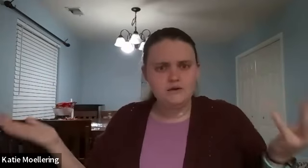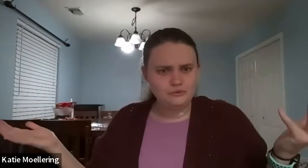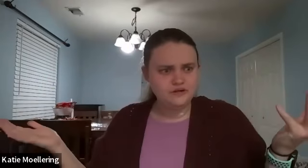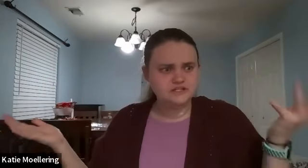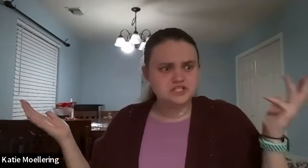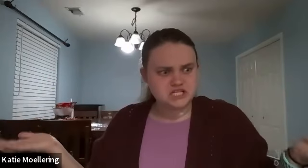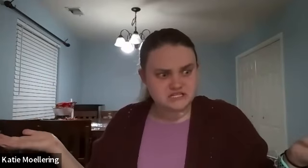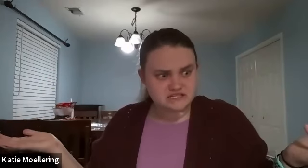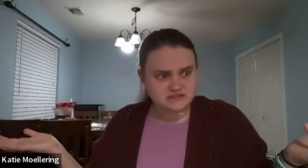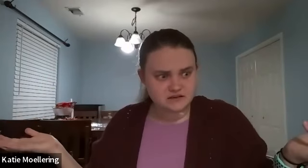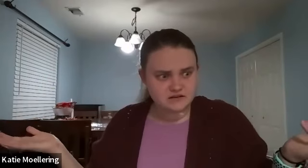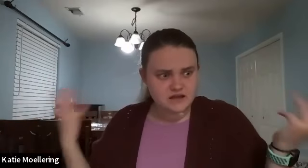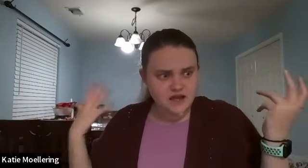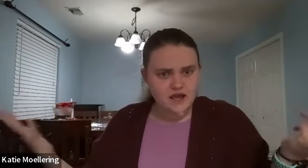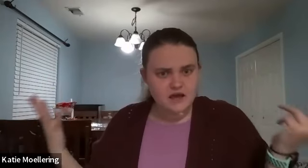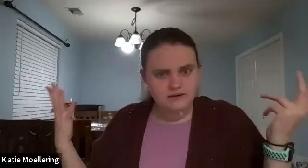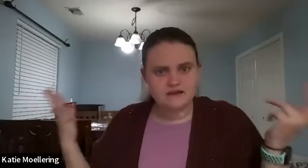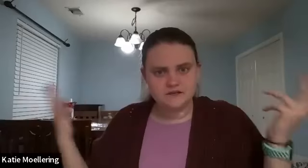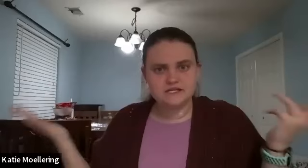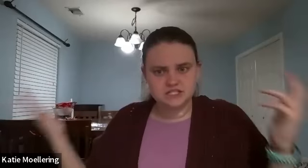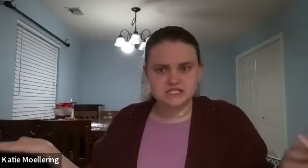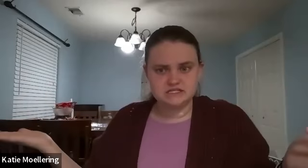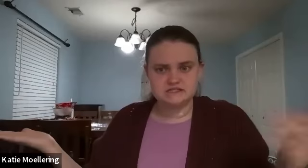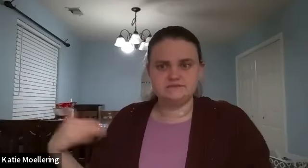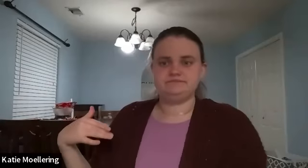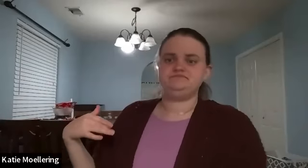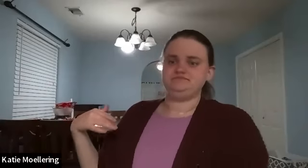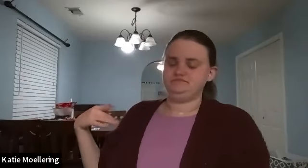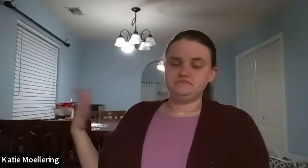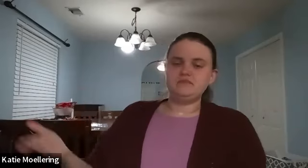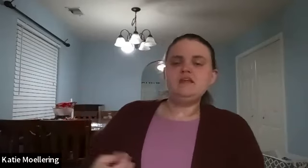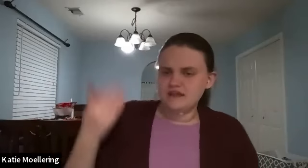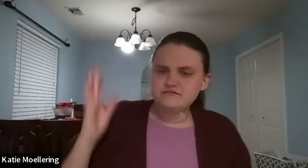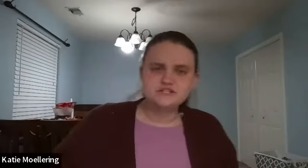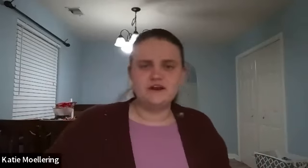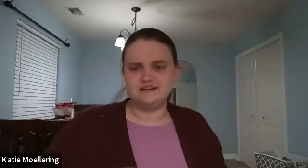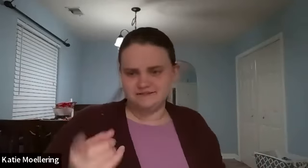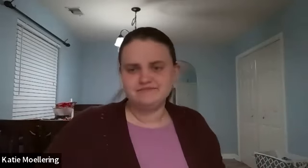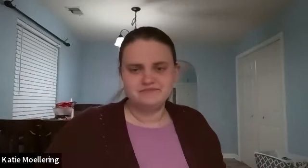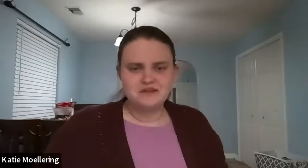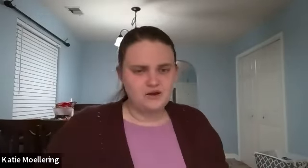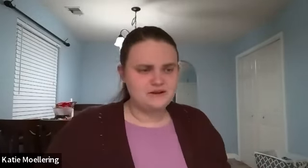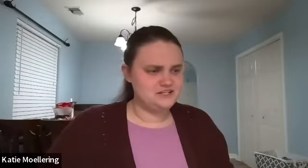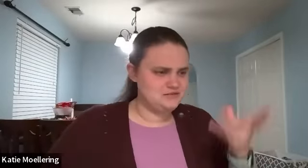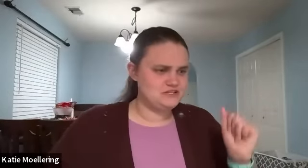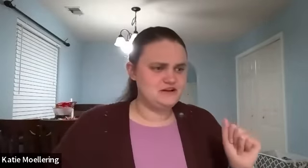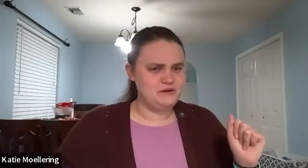Oh, cheese. How can I forget cheese? And French fries. Oh my gosh, that works out well with